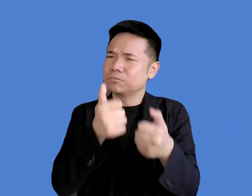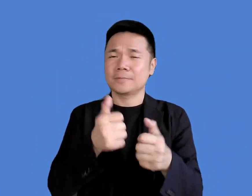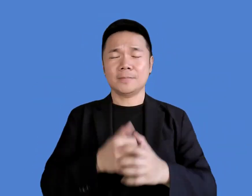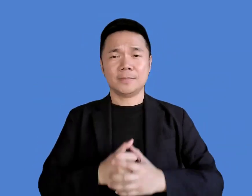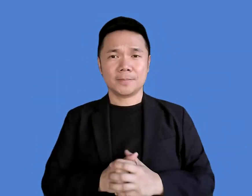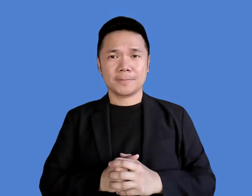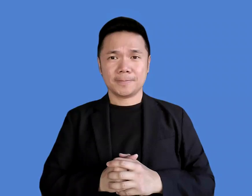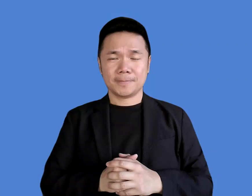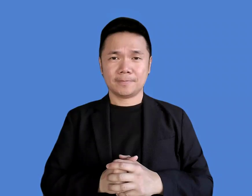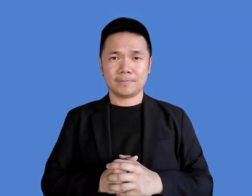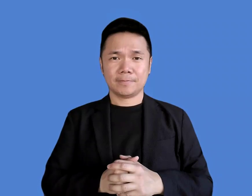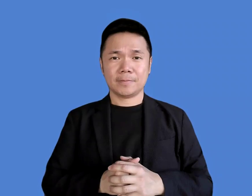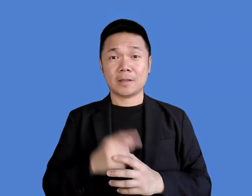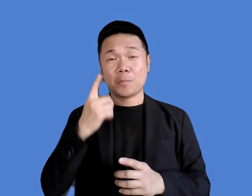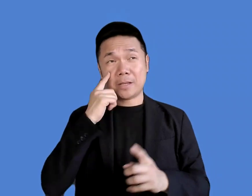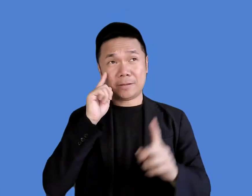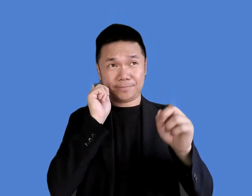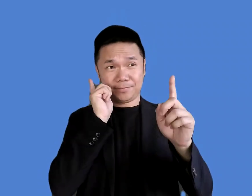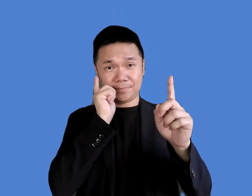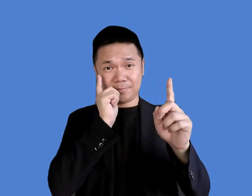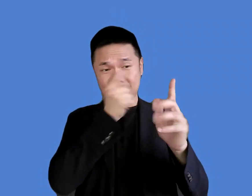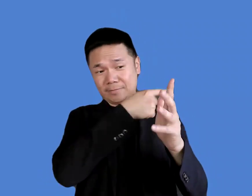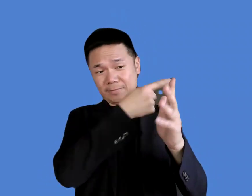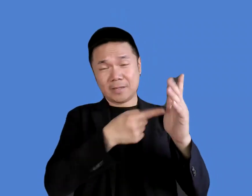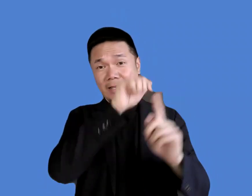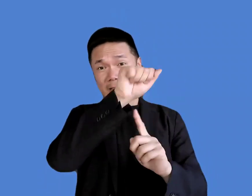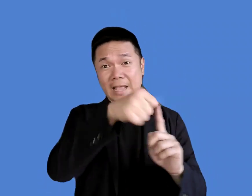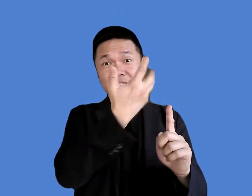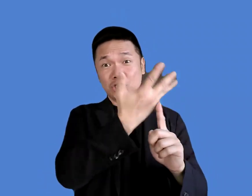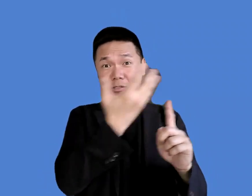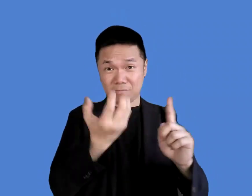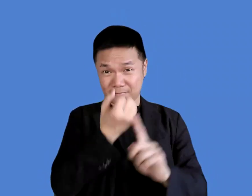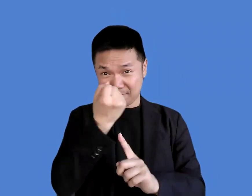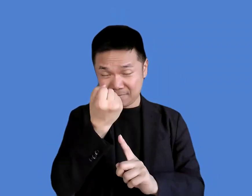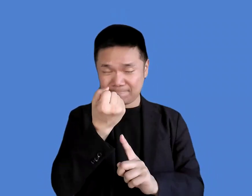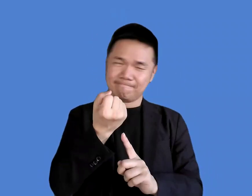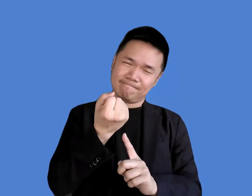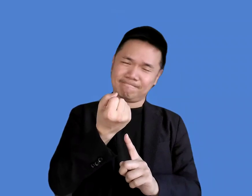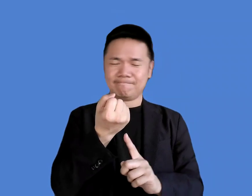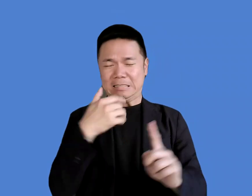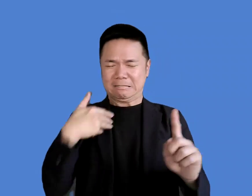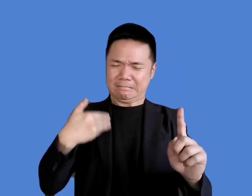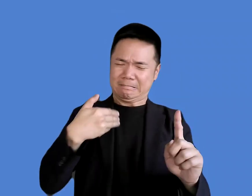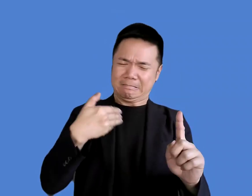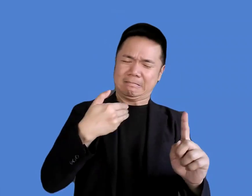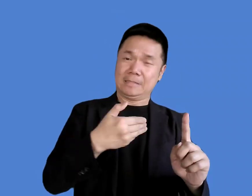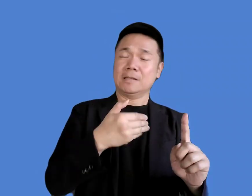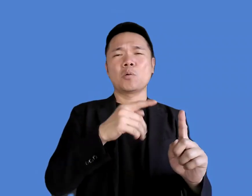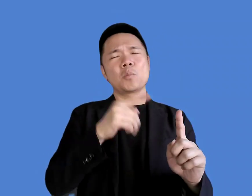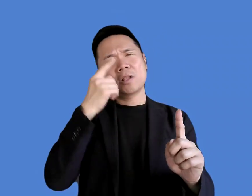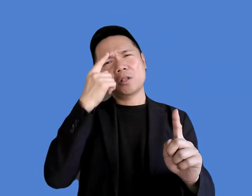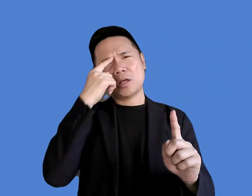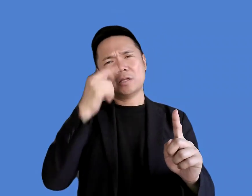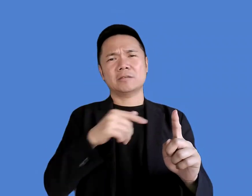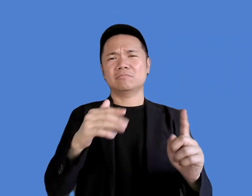We know that we're not on track to achieve any of the Sustainable Development Goals, that progress on gender equality does feel